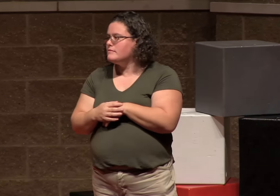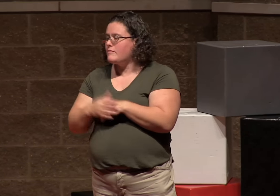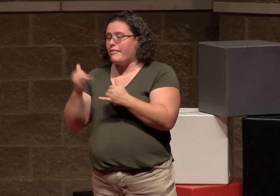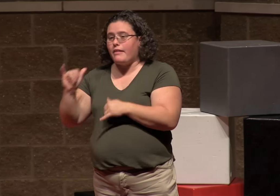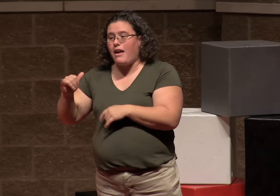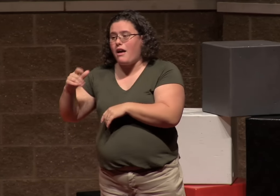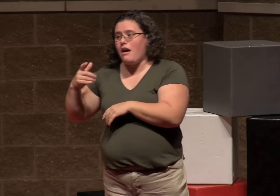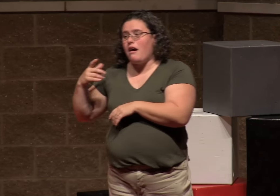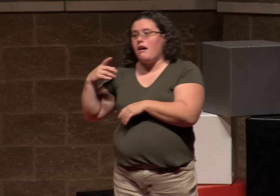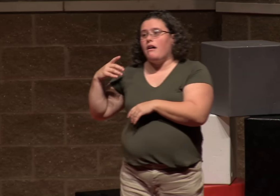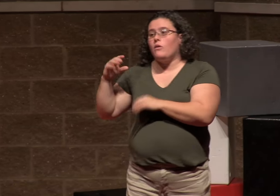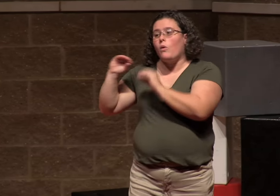change.